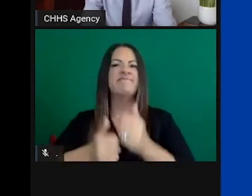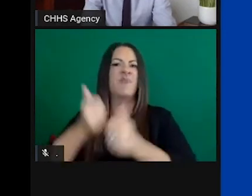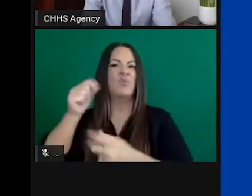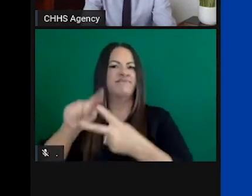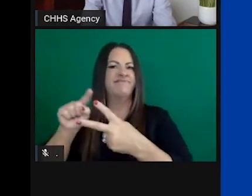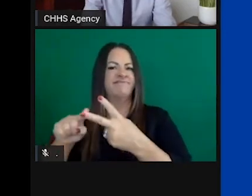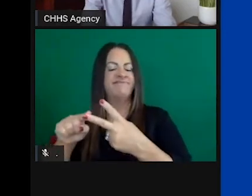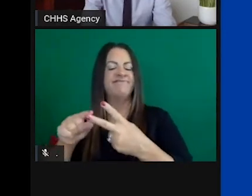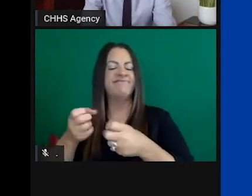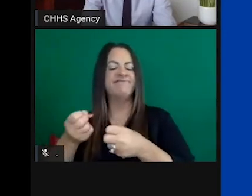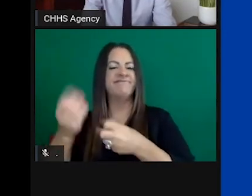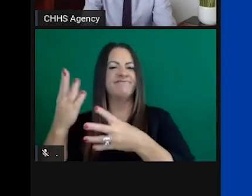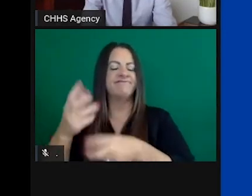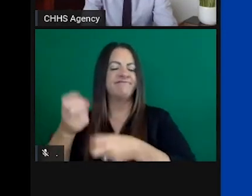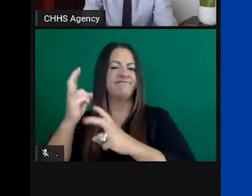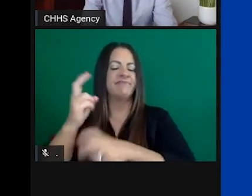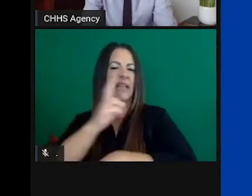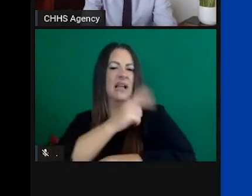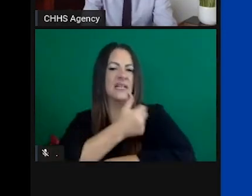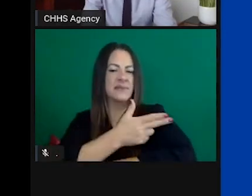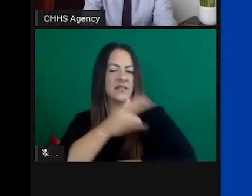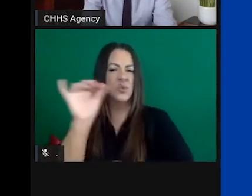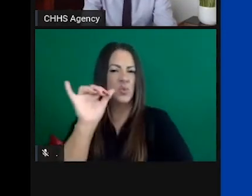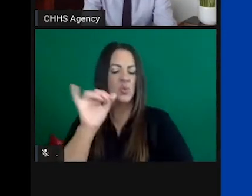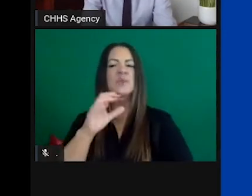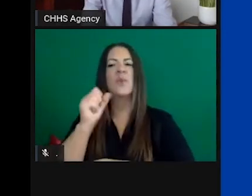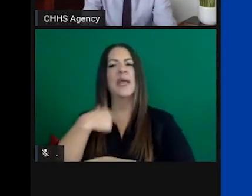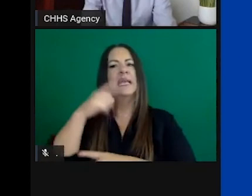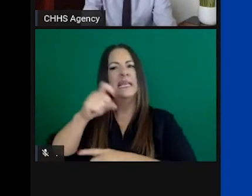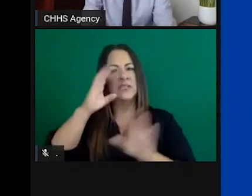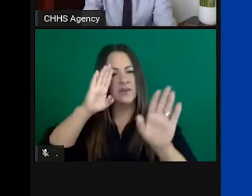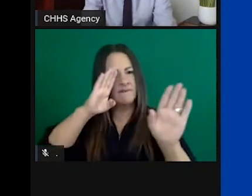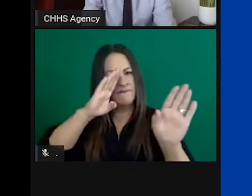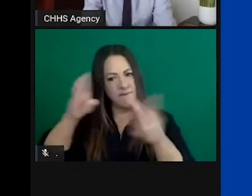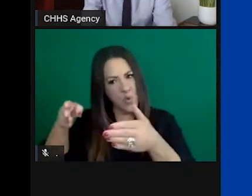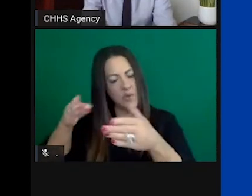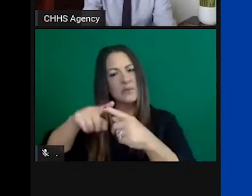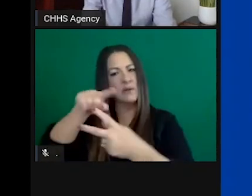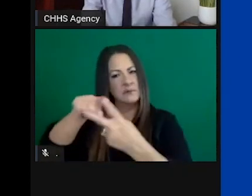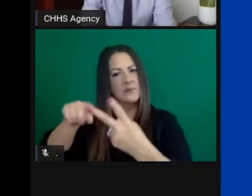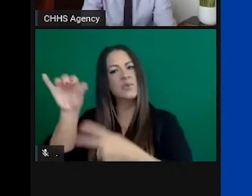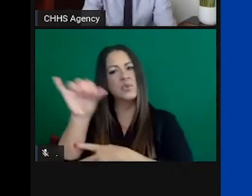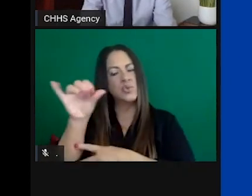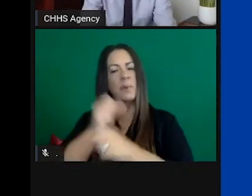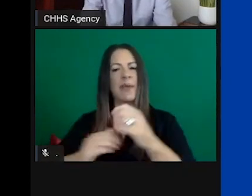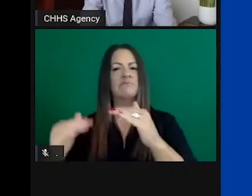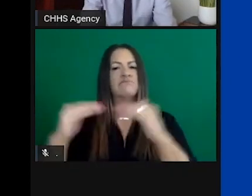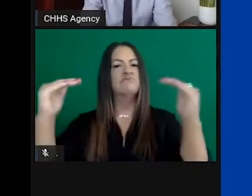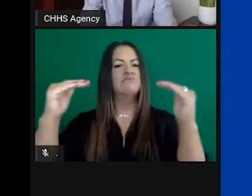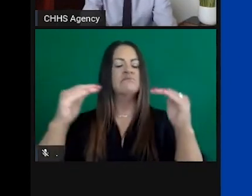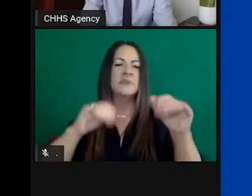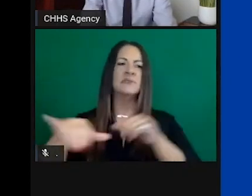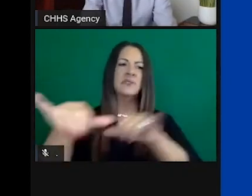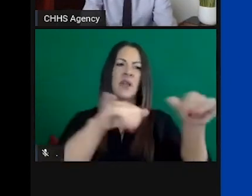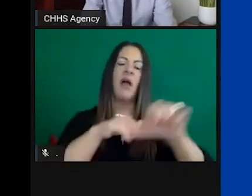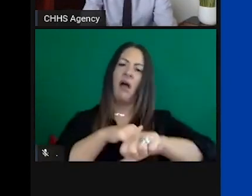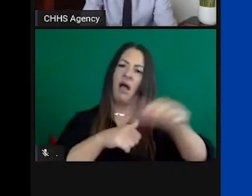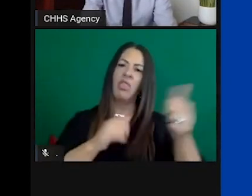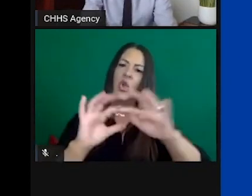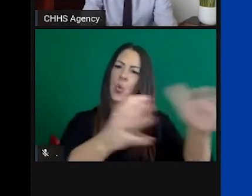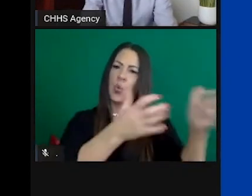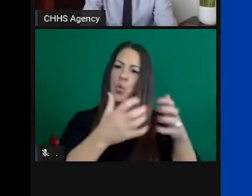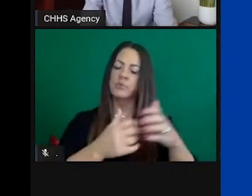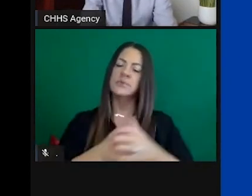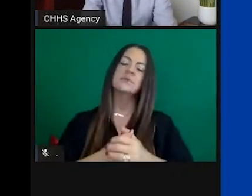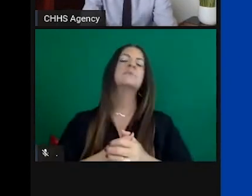death. And so we continue to be committed, and as we work through it, we will update all of you